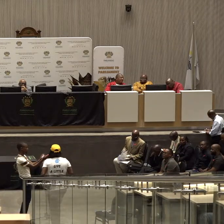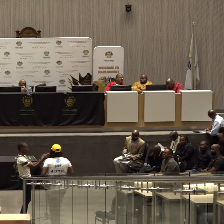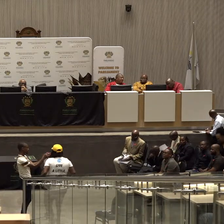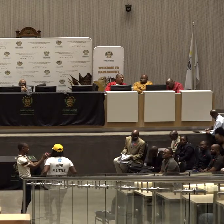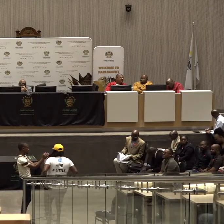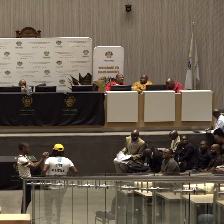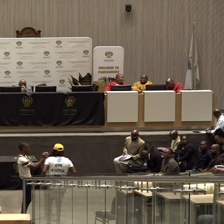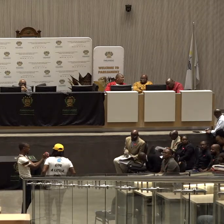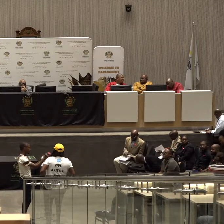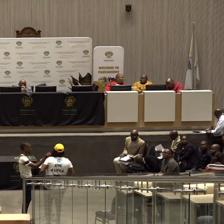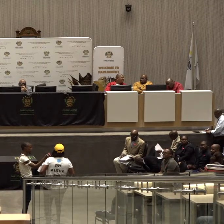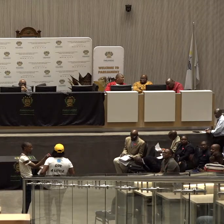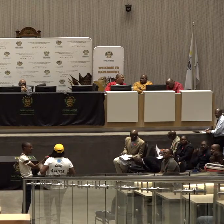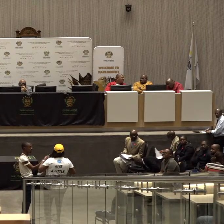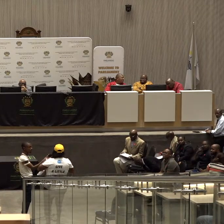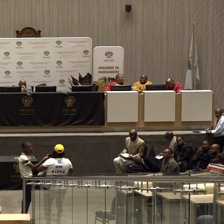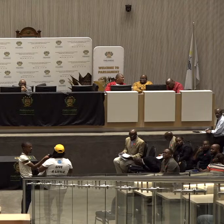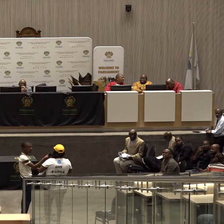hello